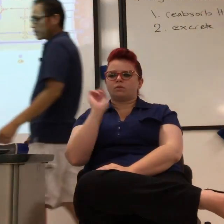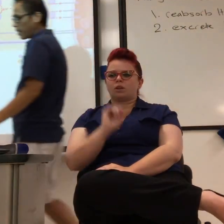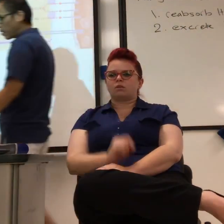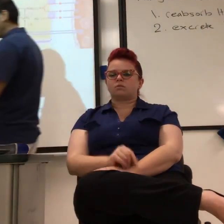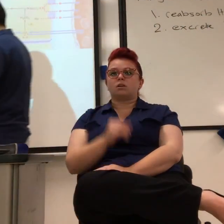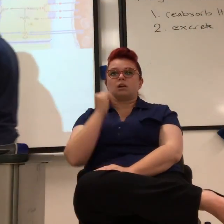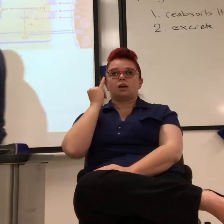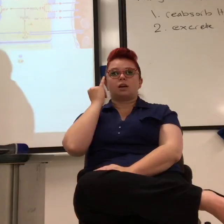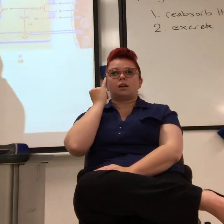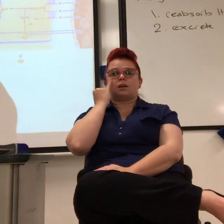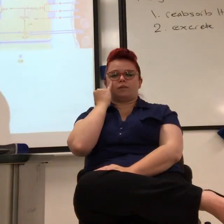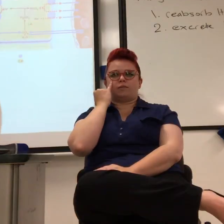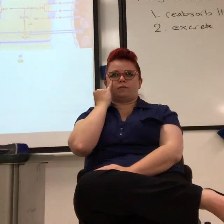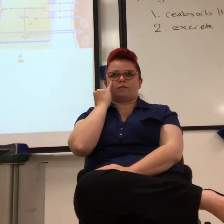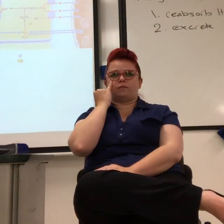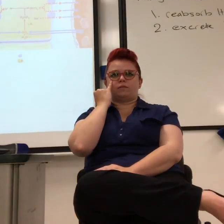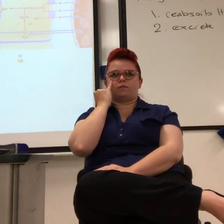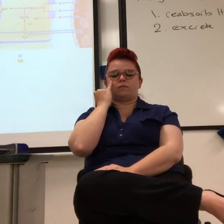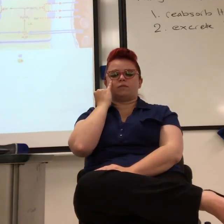If somehow you